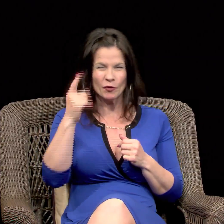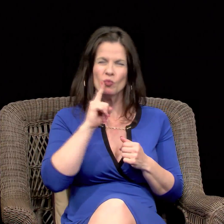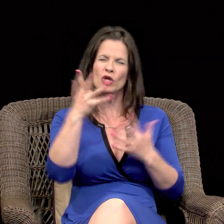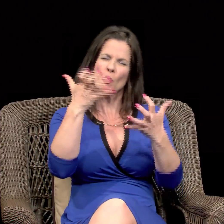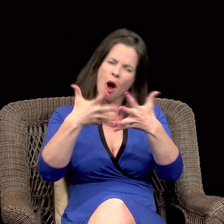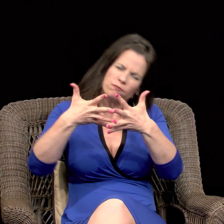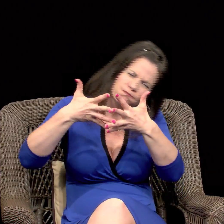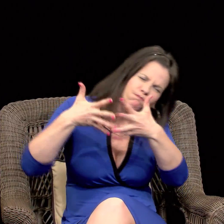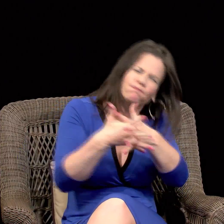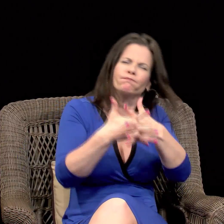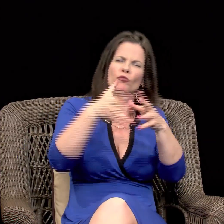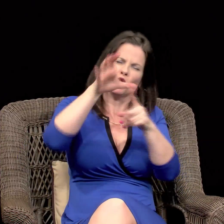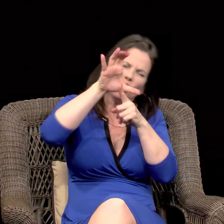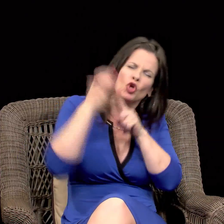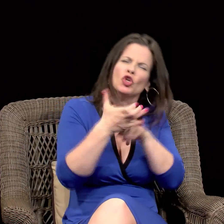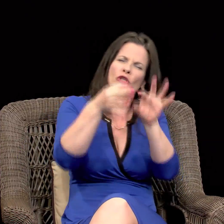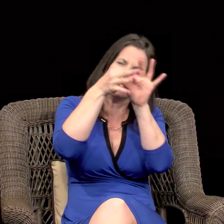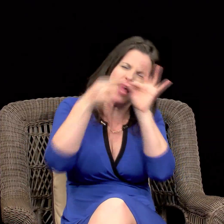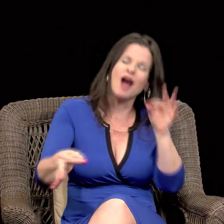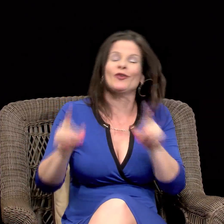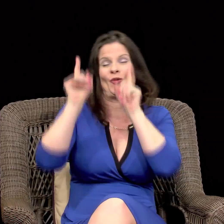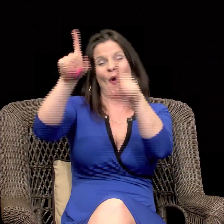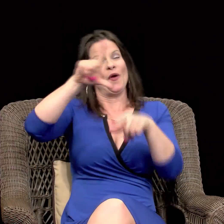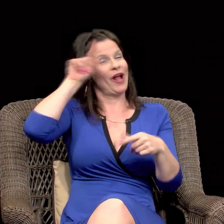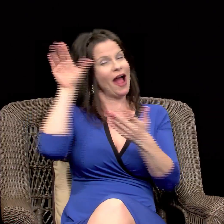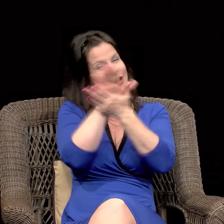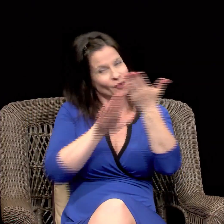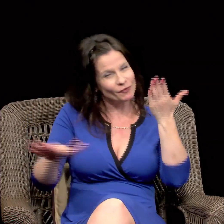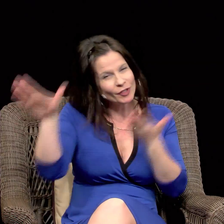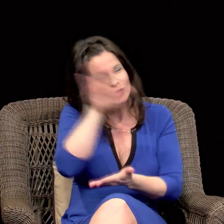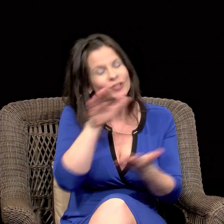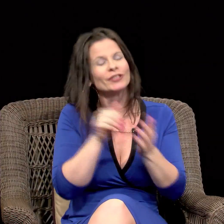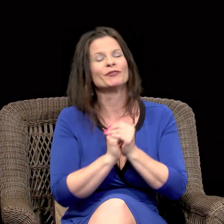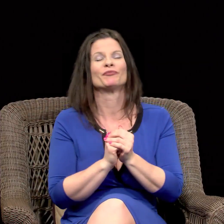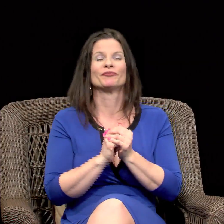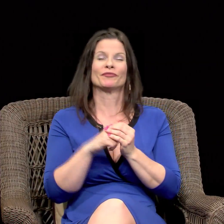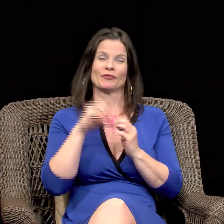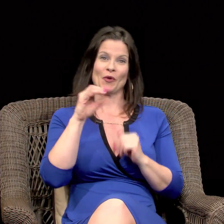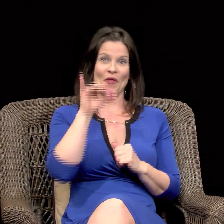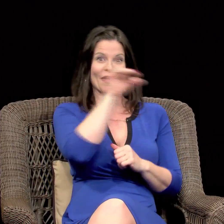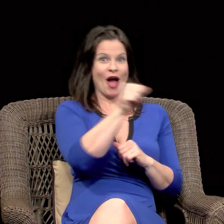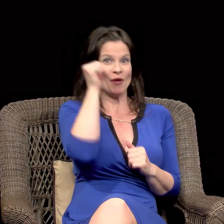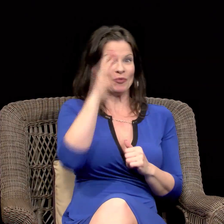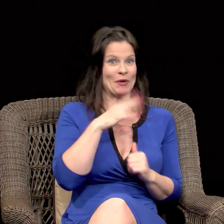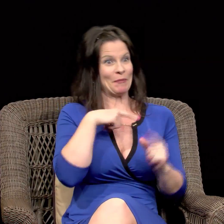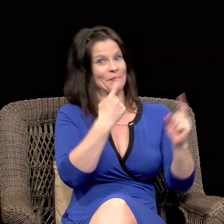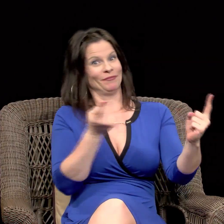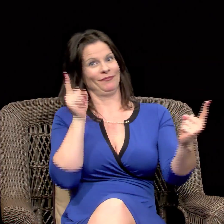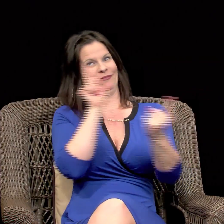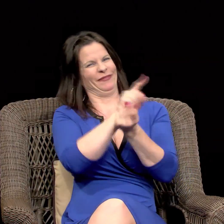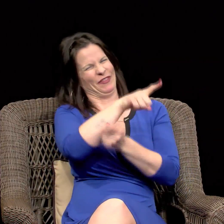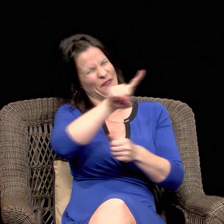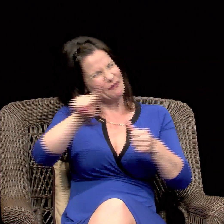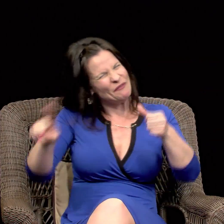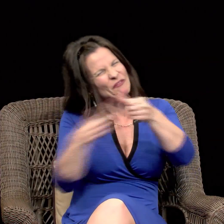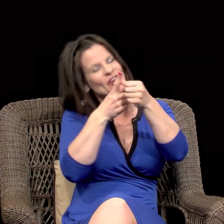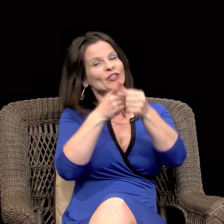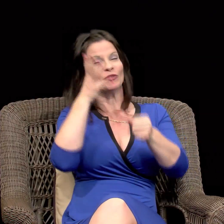It's still really important if you're interested in language immersion, language and culture. So I had met